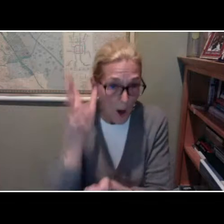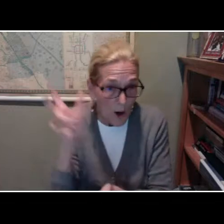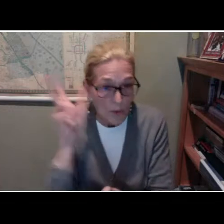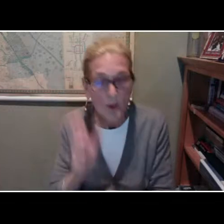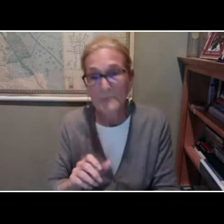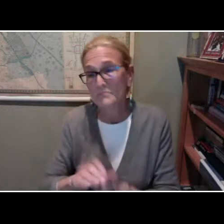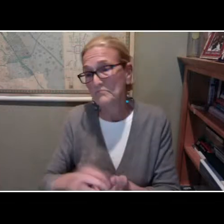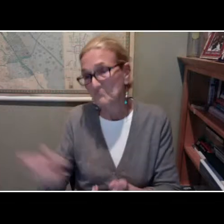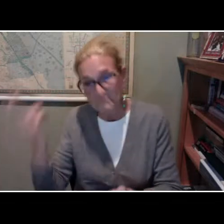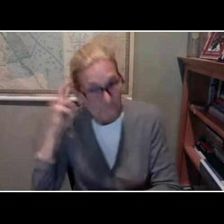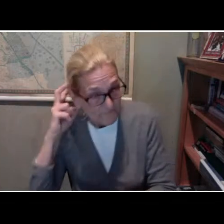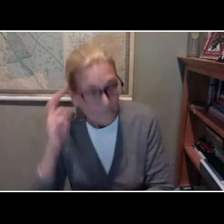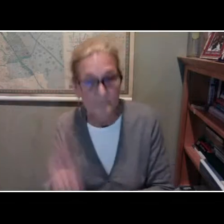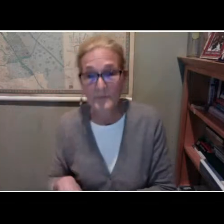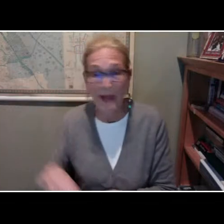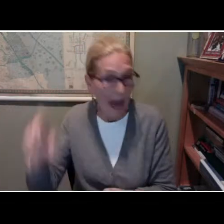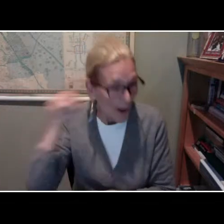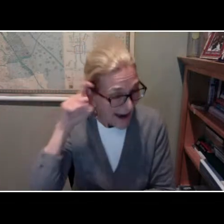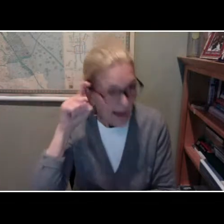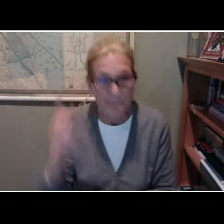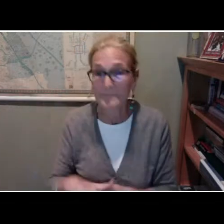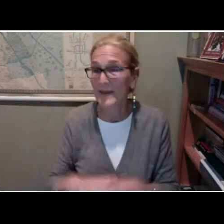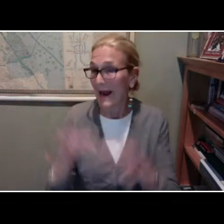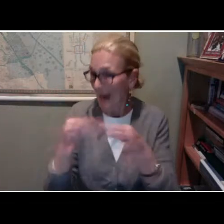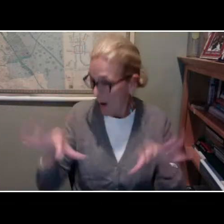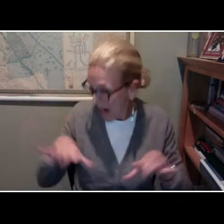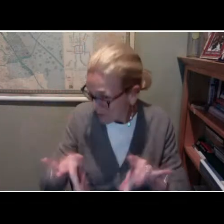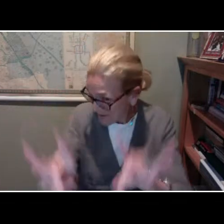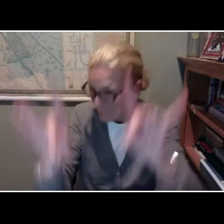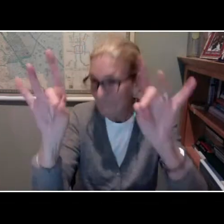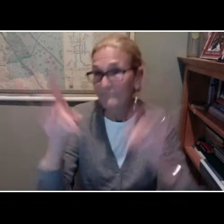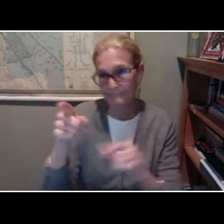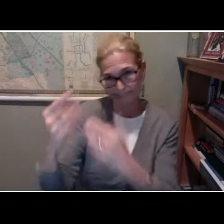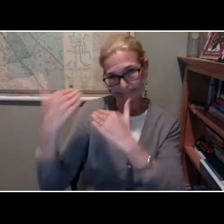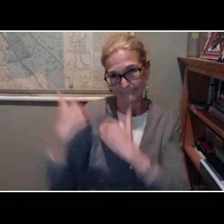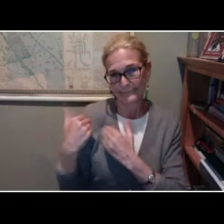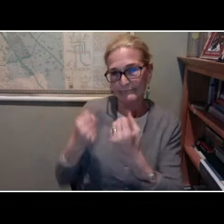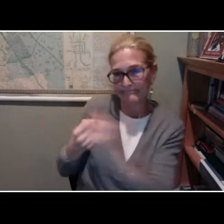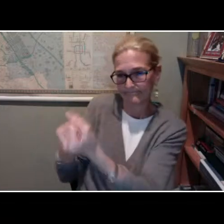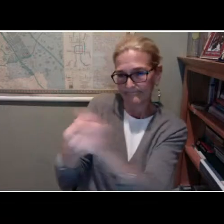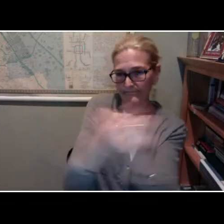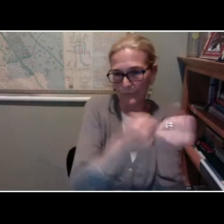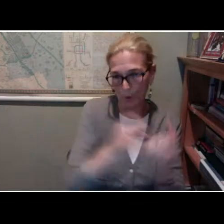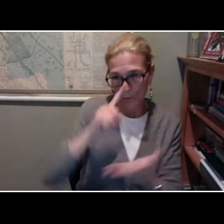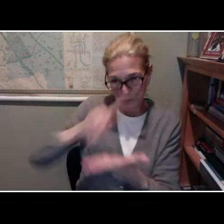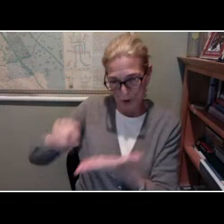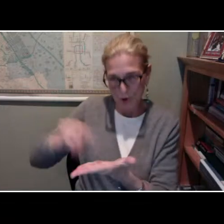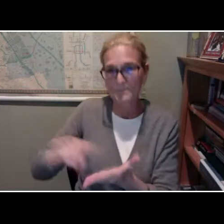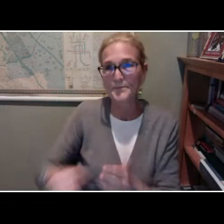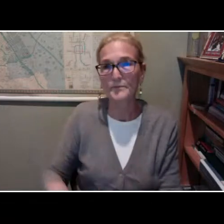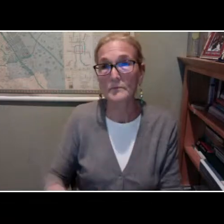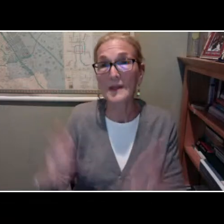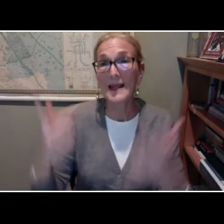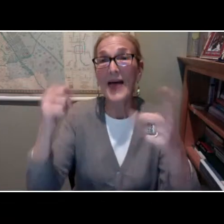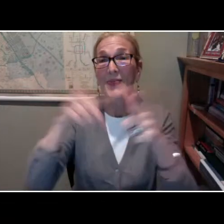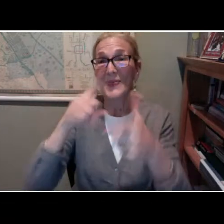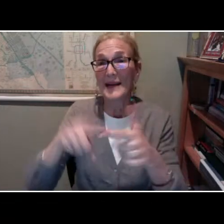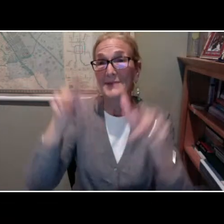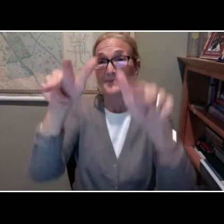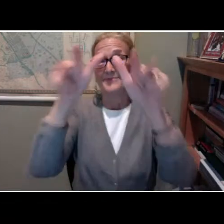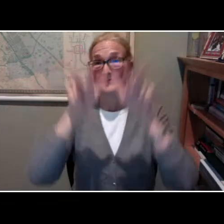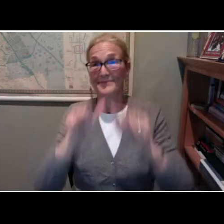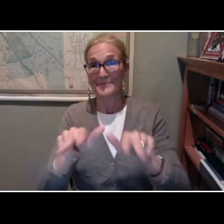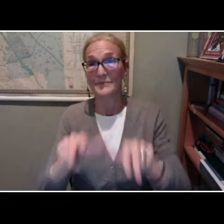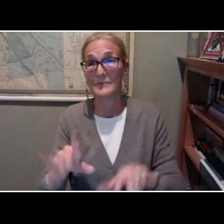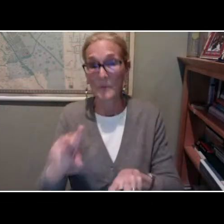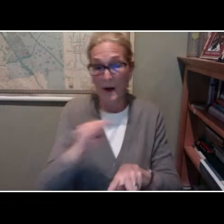responsible for research as far as hearing, cochlear implants, hearing aids, language